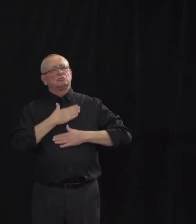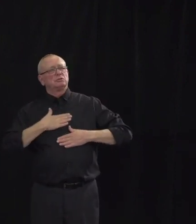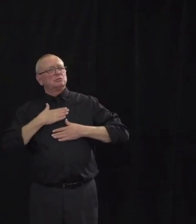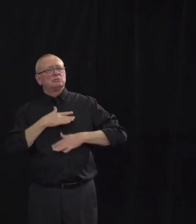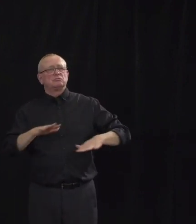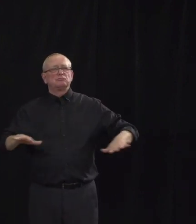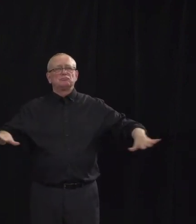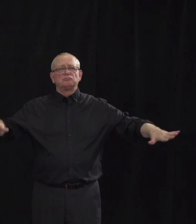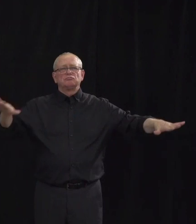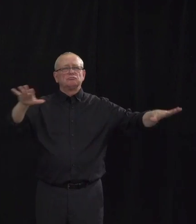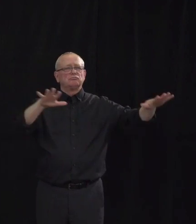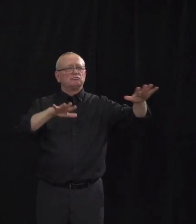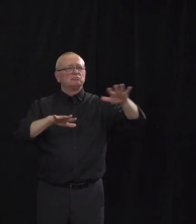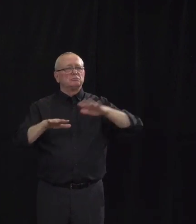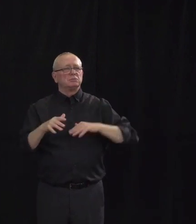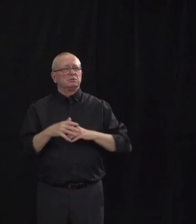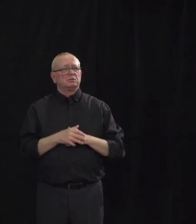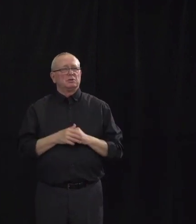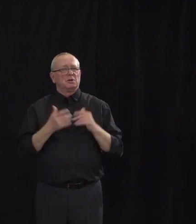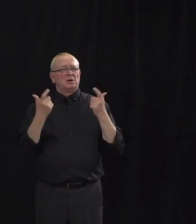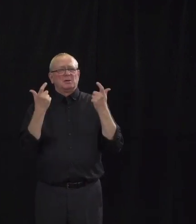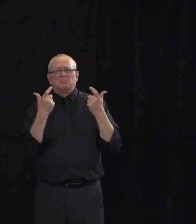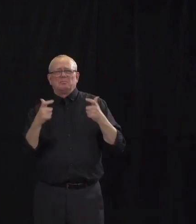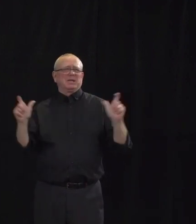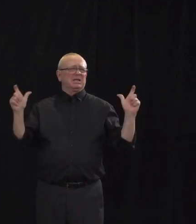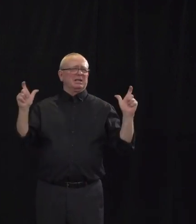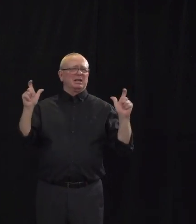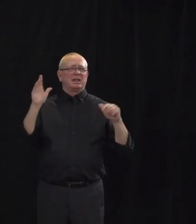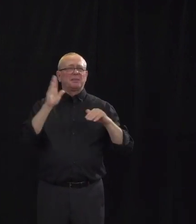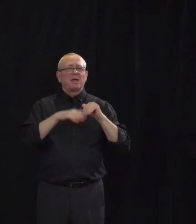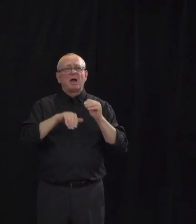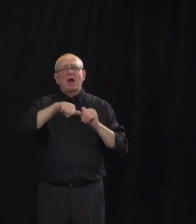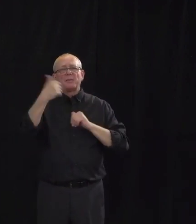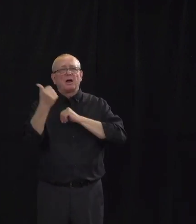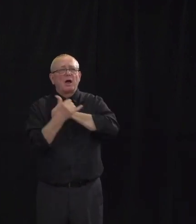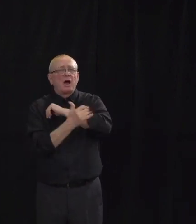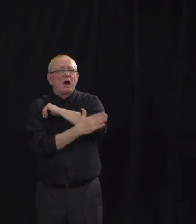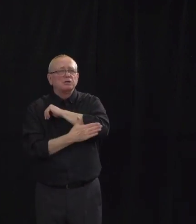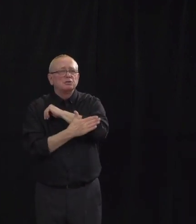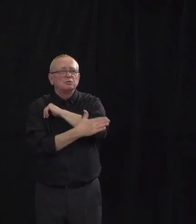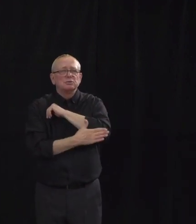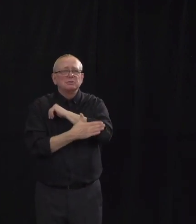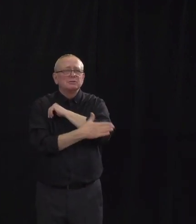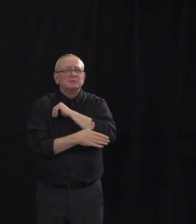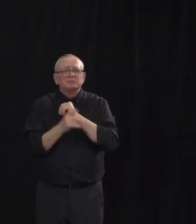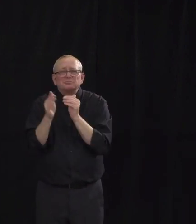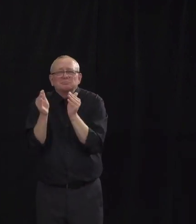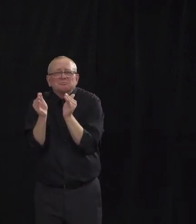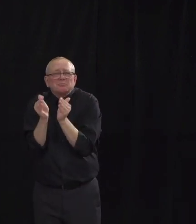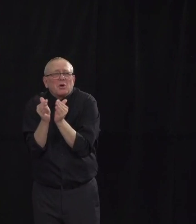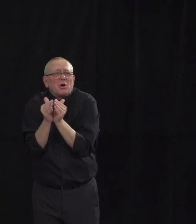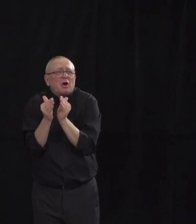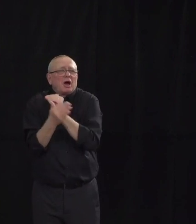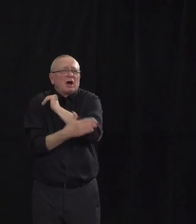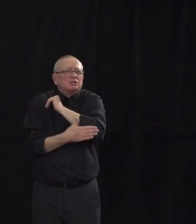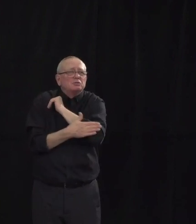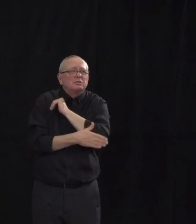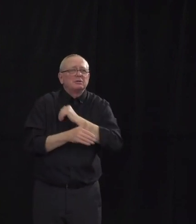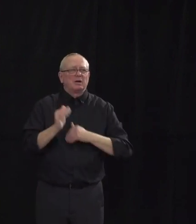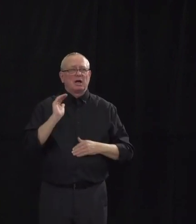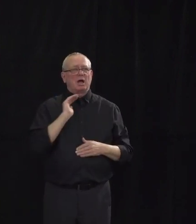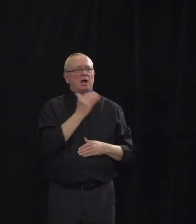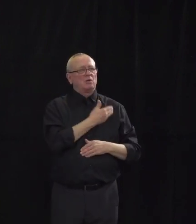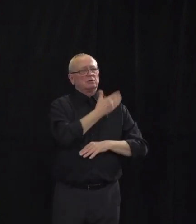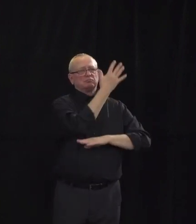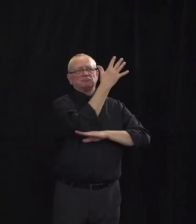areas where large amounts of people drive to and congregate using staging areas, parking lots, and those type of places where we see lots of